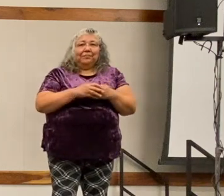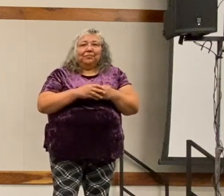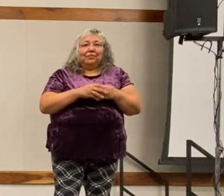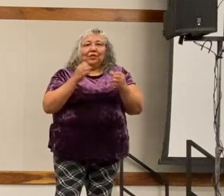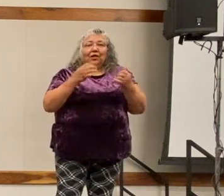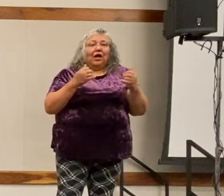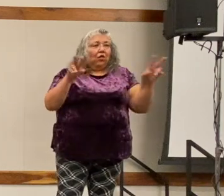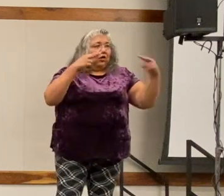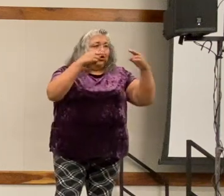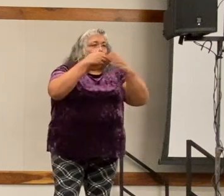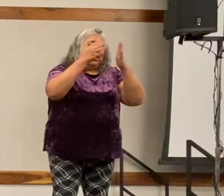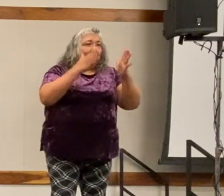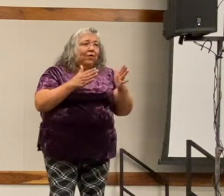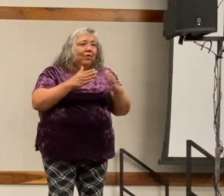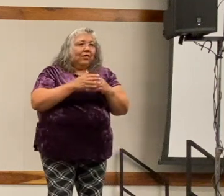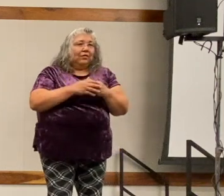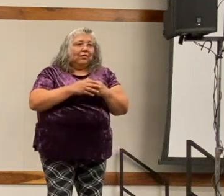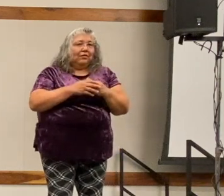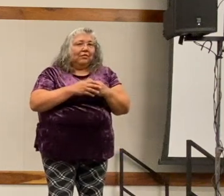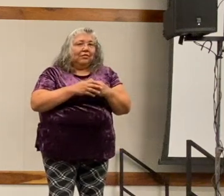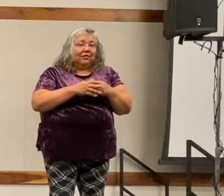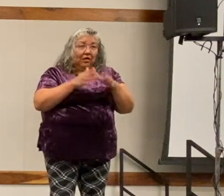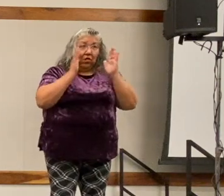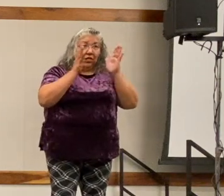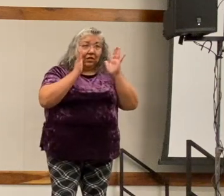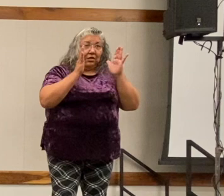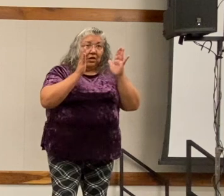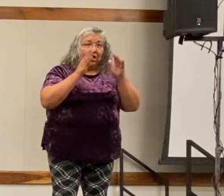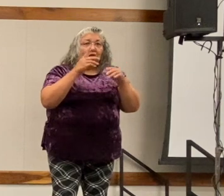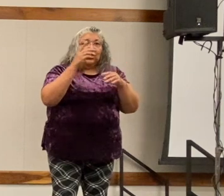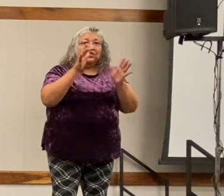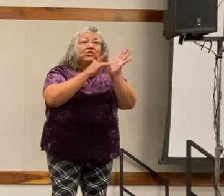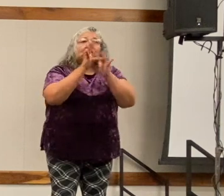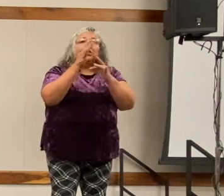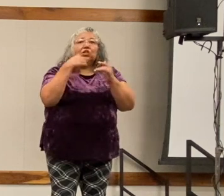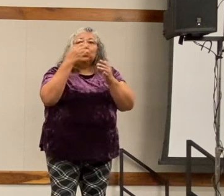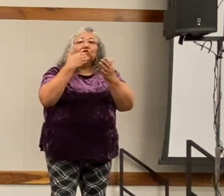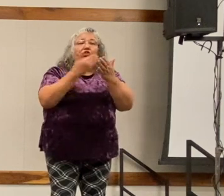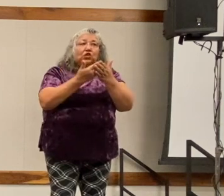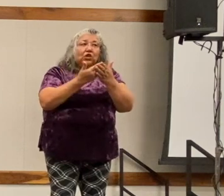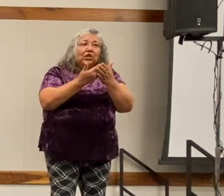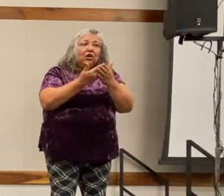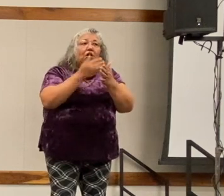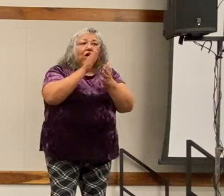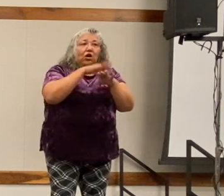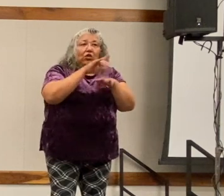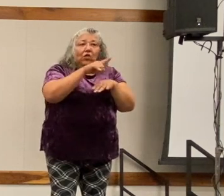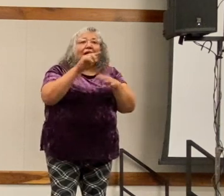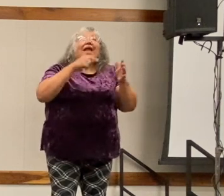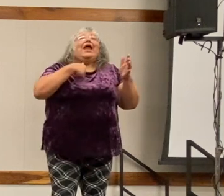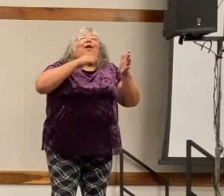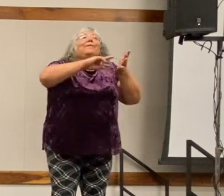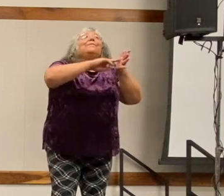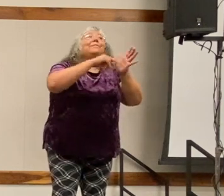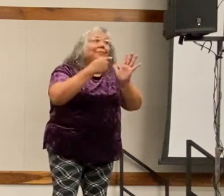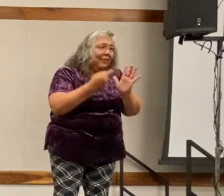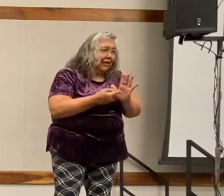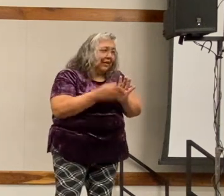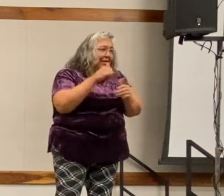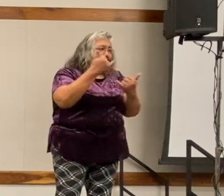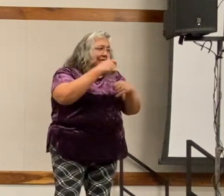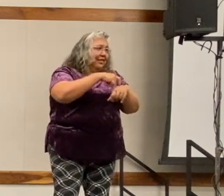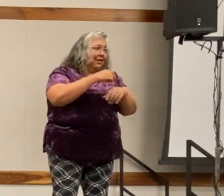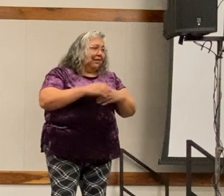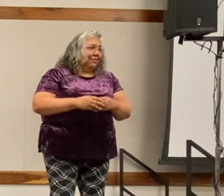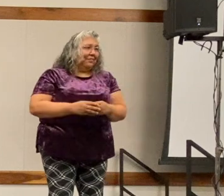So turn to your neighbor and say, now listen, Jesus looks good on you, and I mean it this time. Okay?